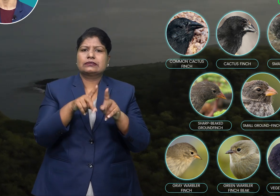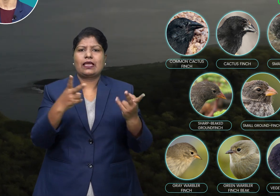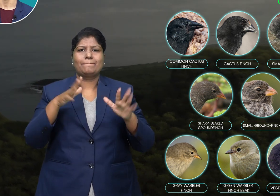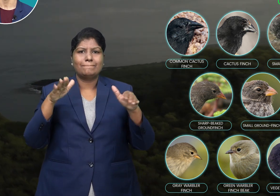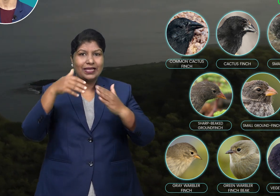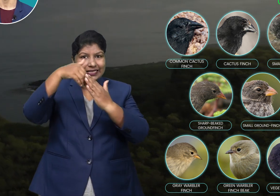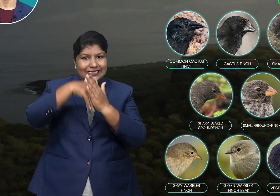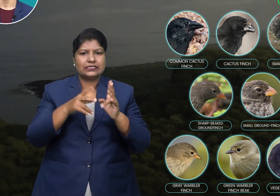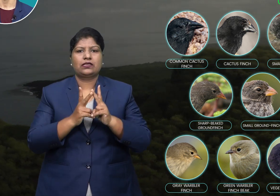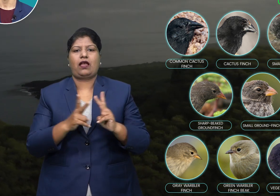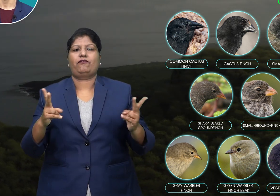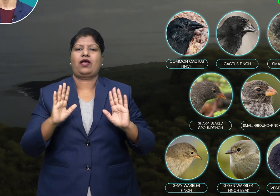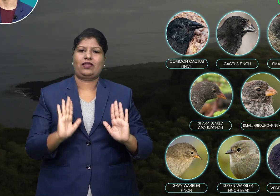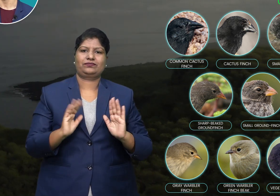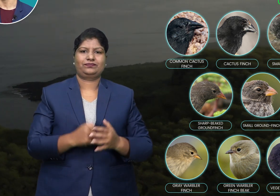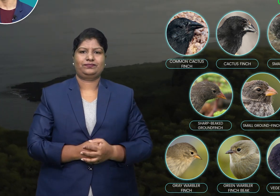species,